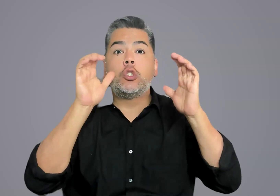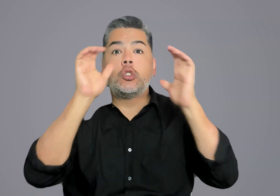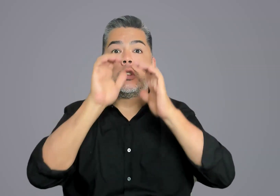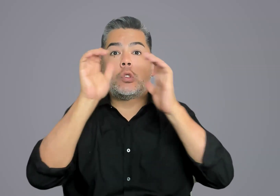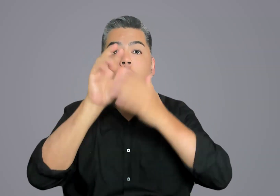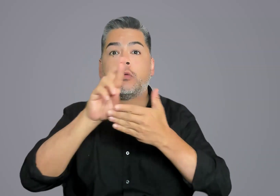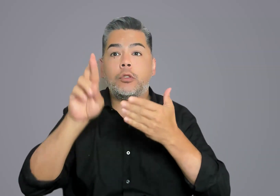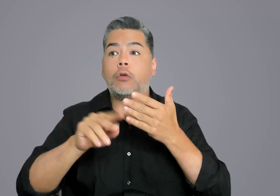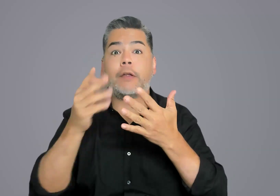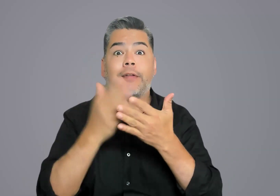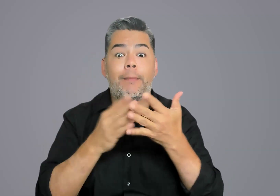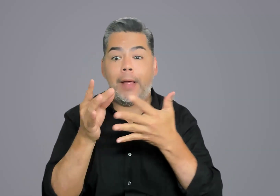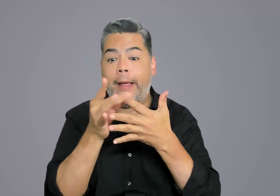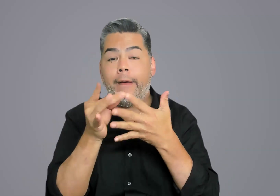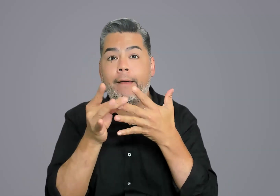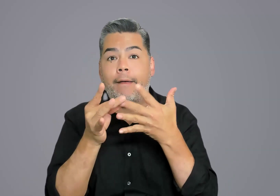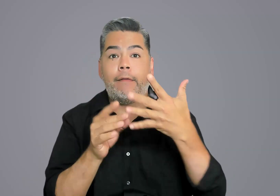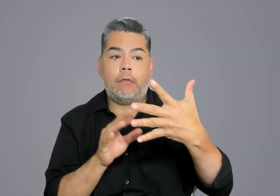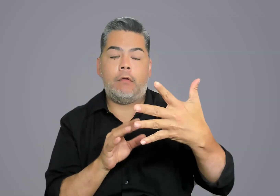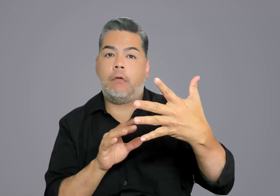The ones that I like to use are from